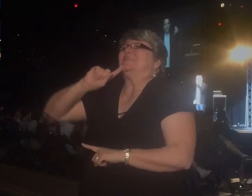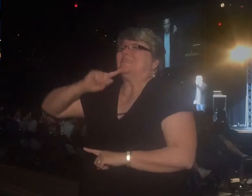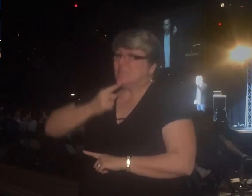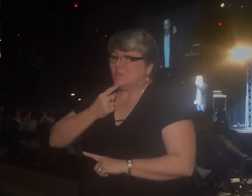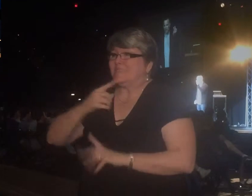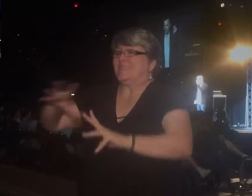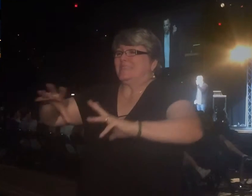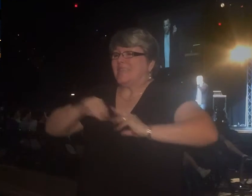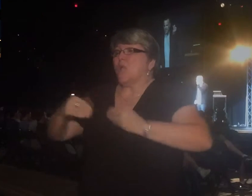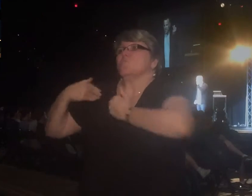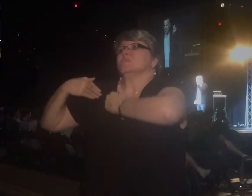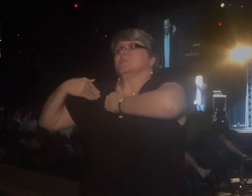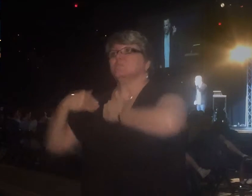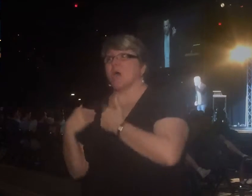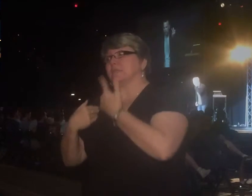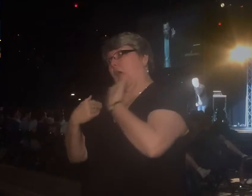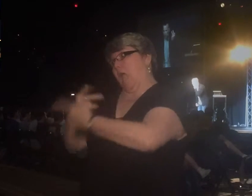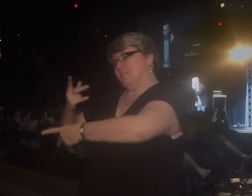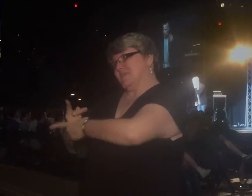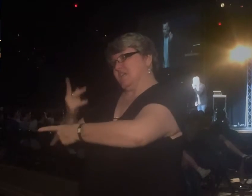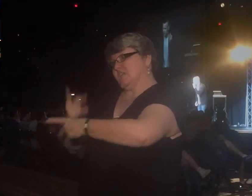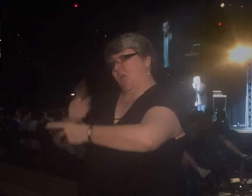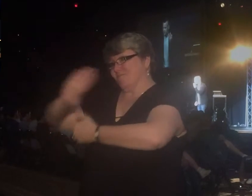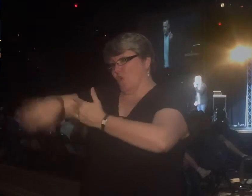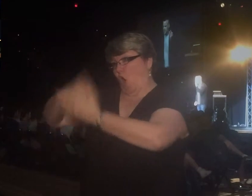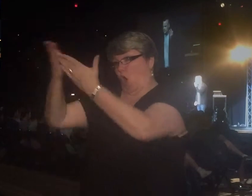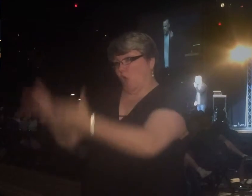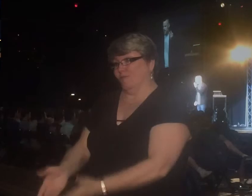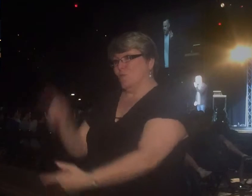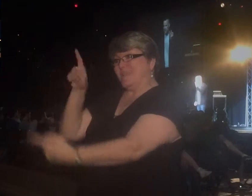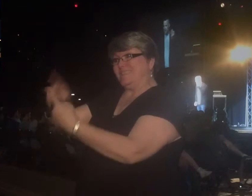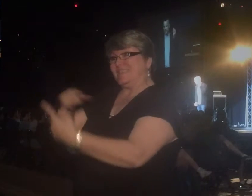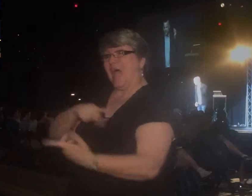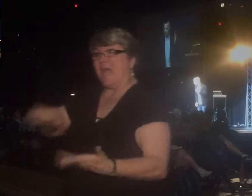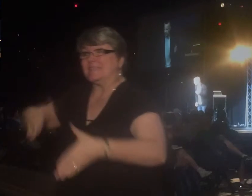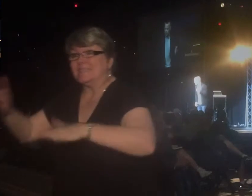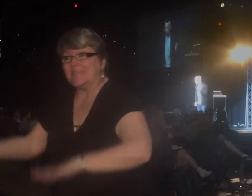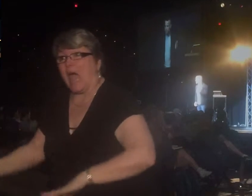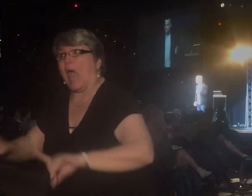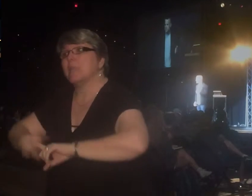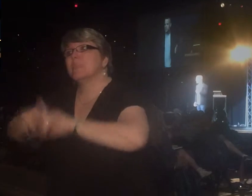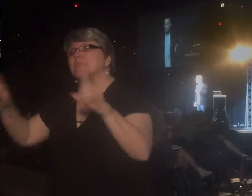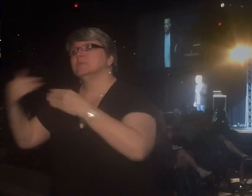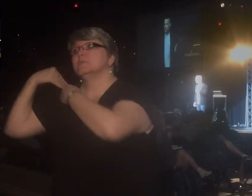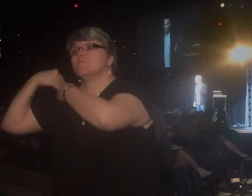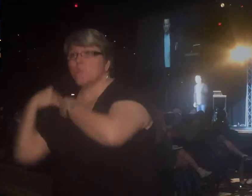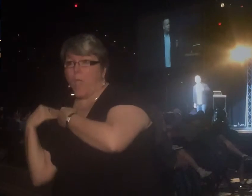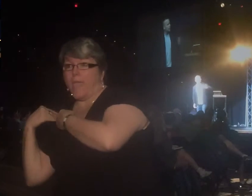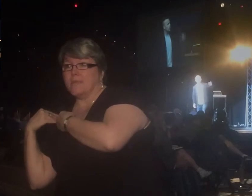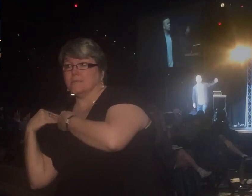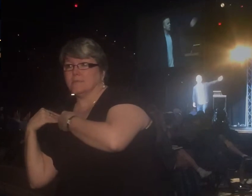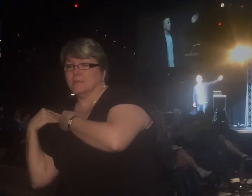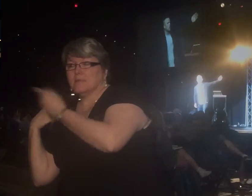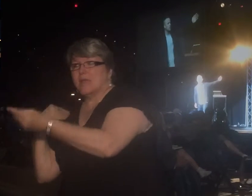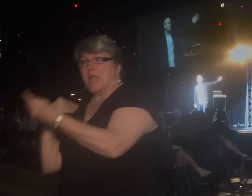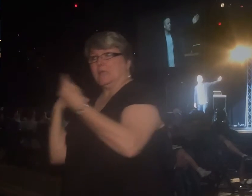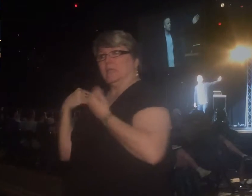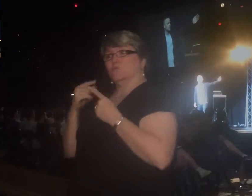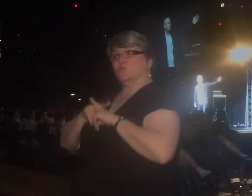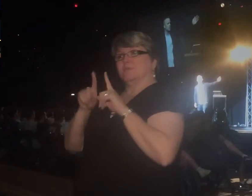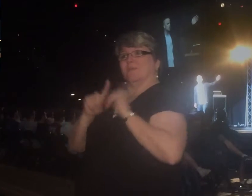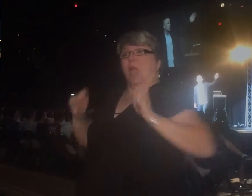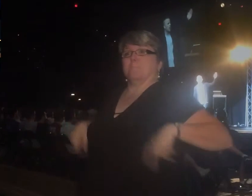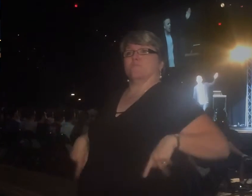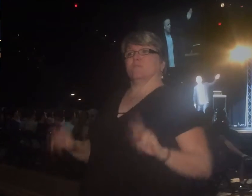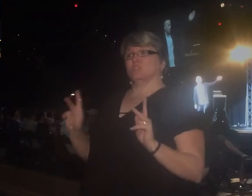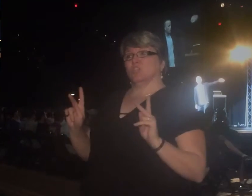Because when you seriously take on the weight of saying, I'm gonna care for all of you till I die, that's a different weight. And that